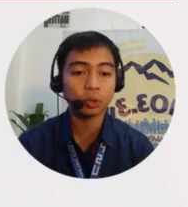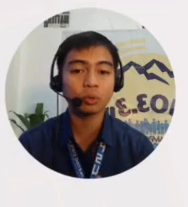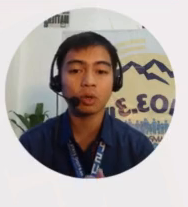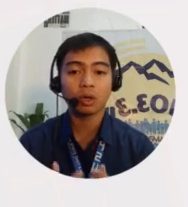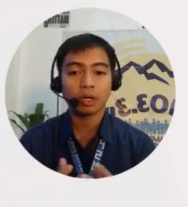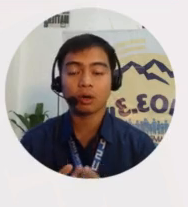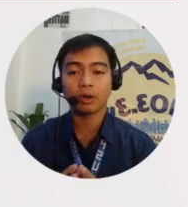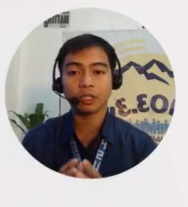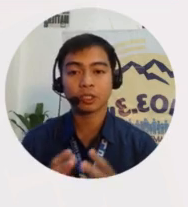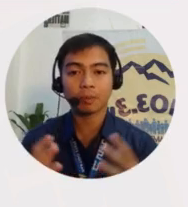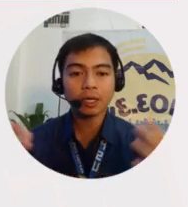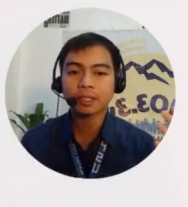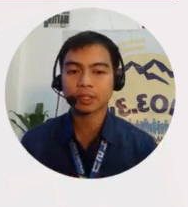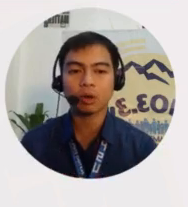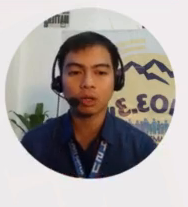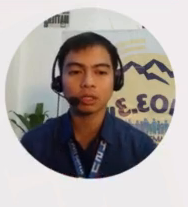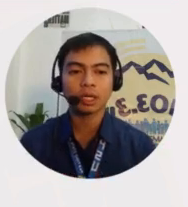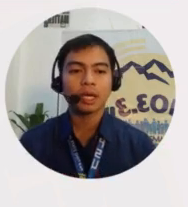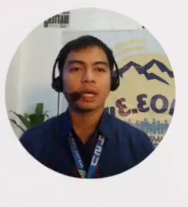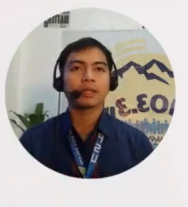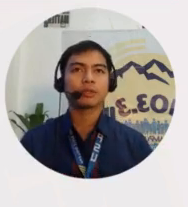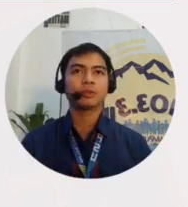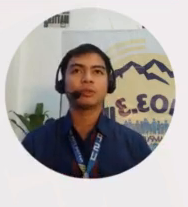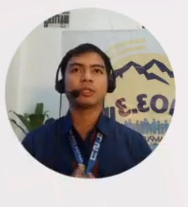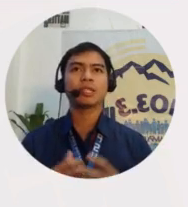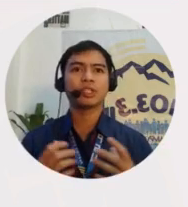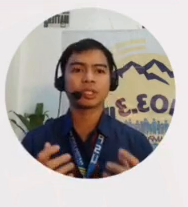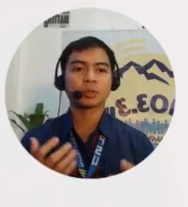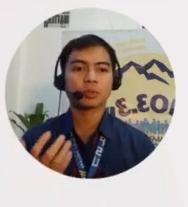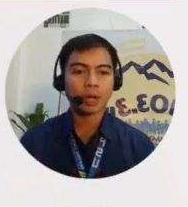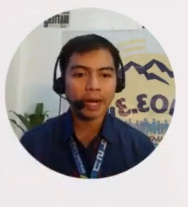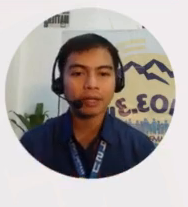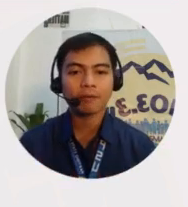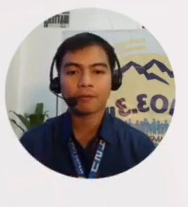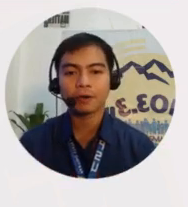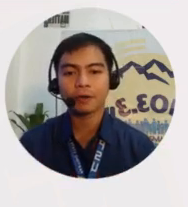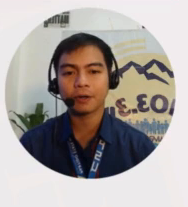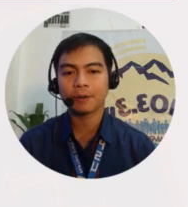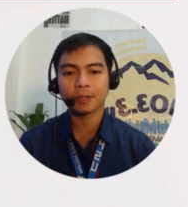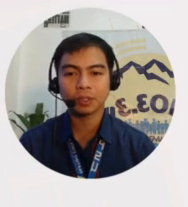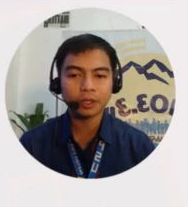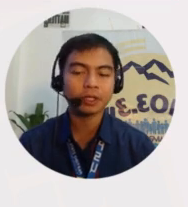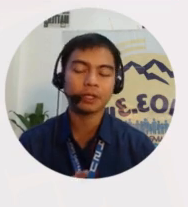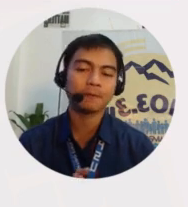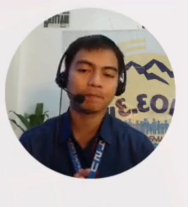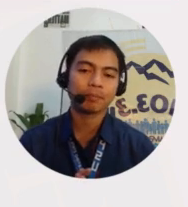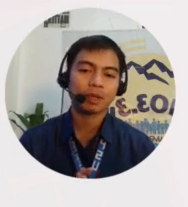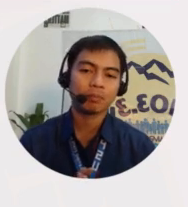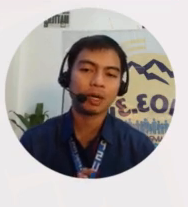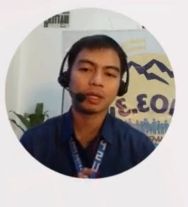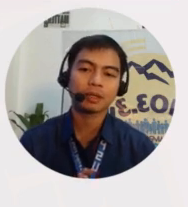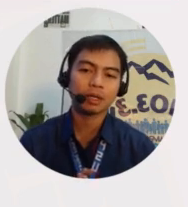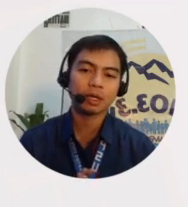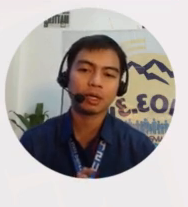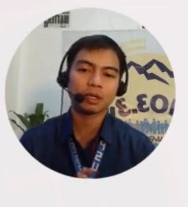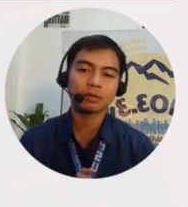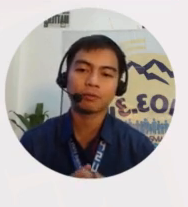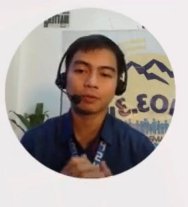inspires you or inspires us all to not just write for the majority,